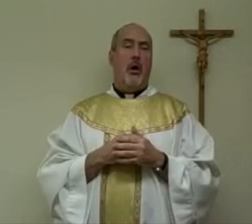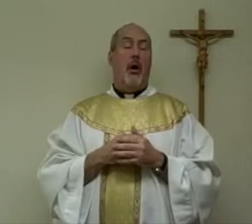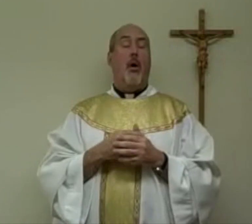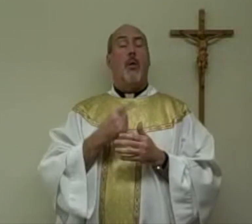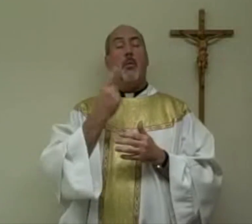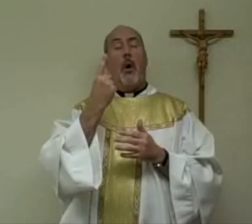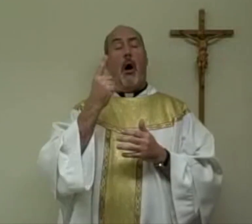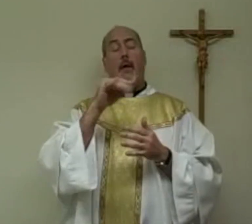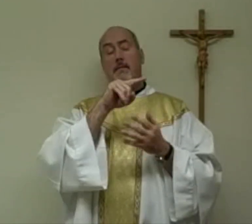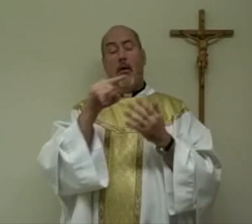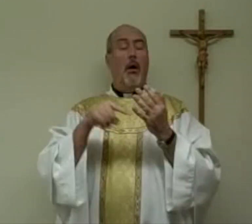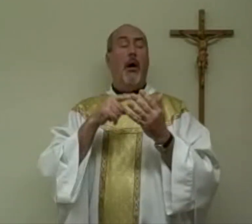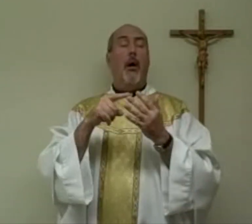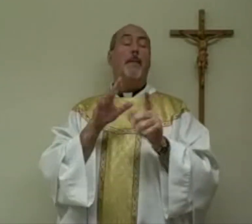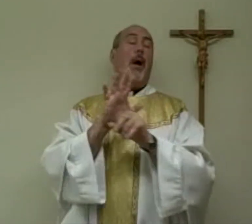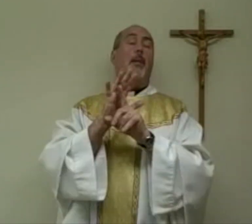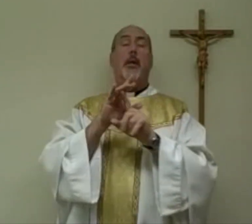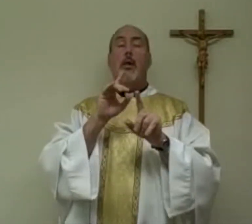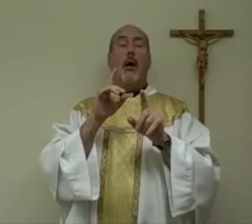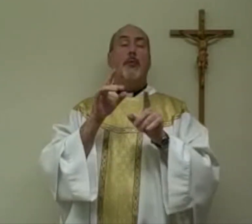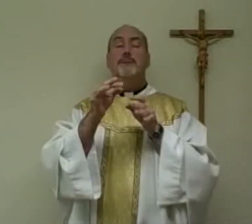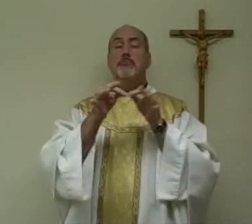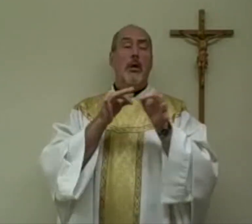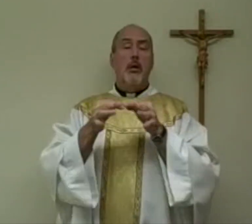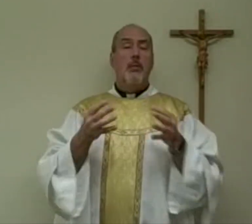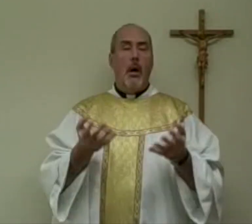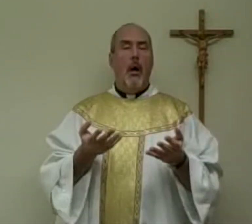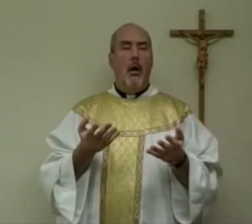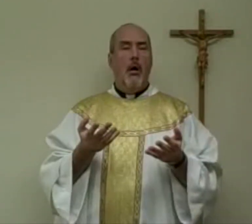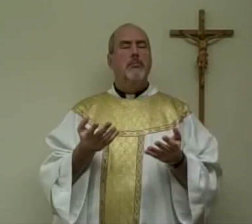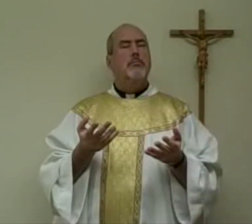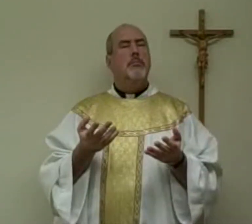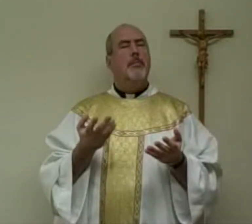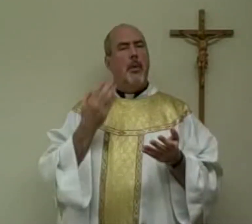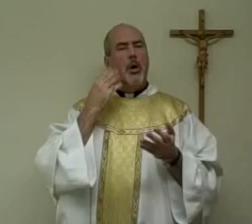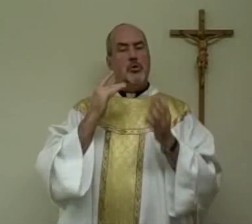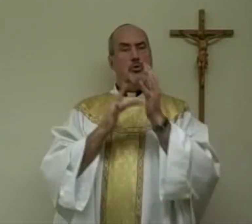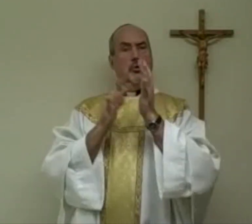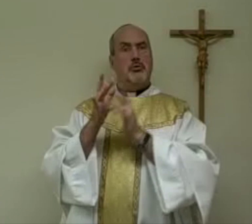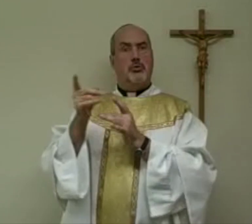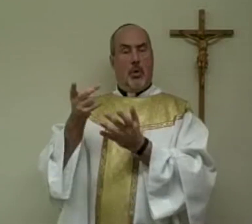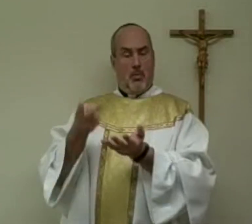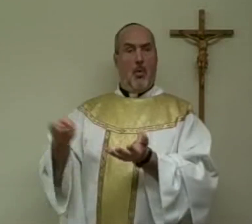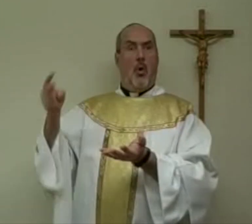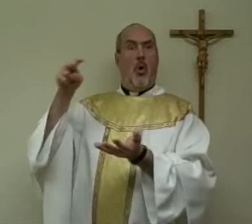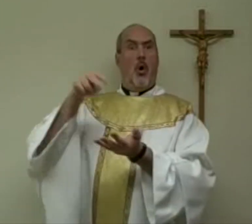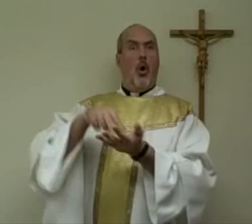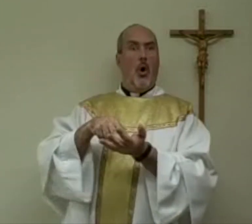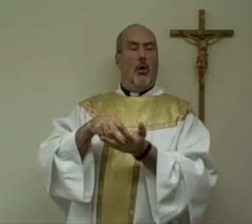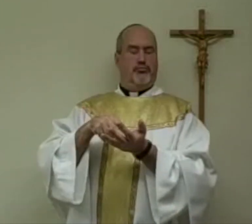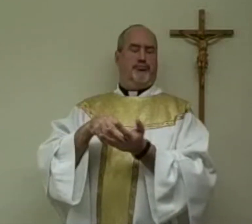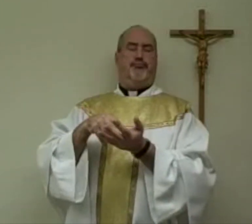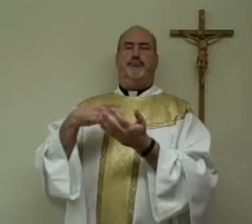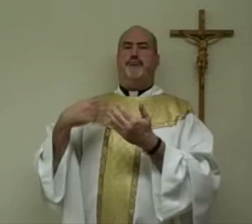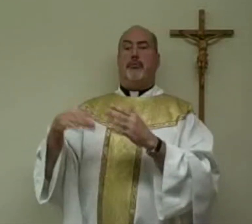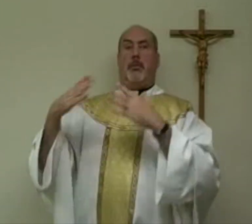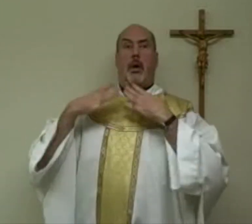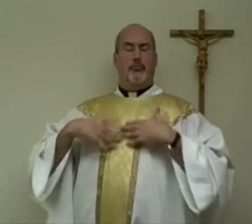Jesus. And there are many answers out there. And one of the most popular ones is that when